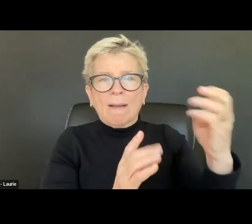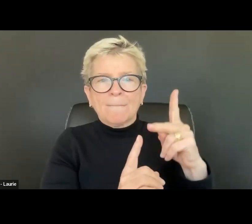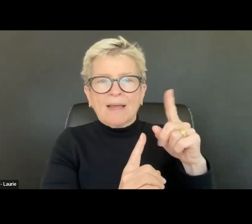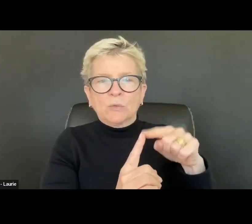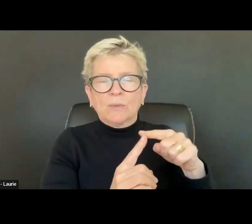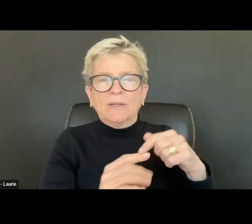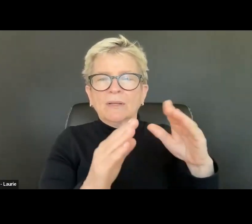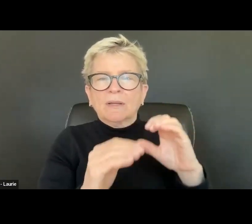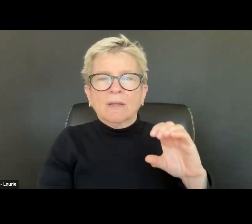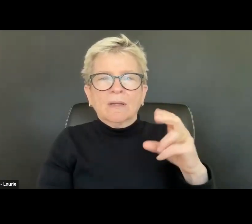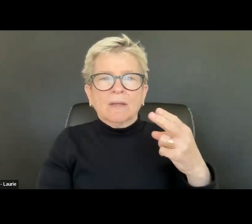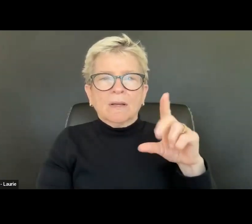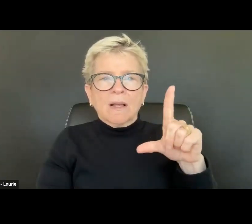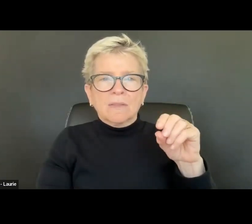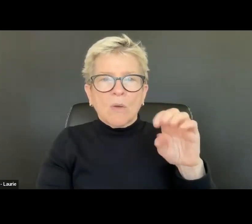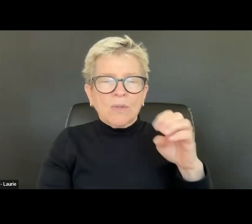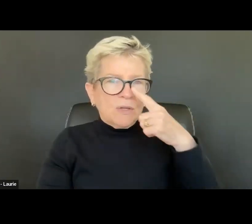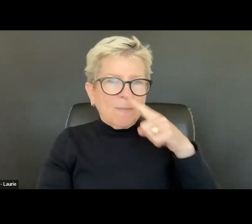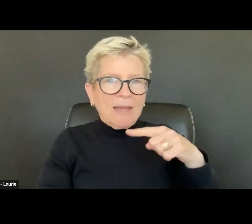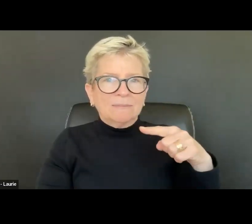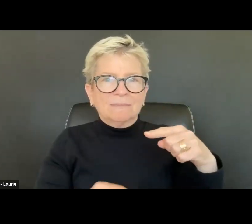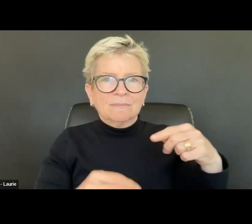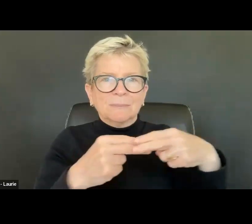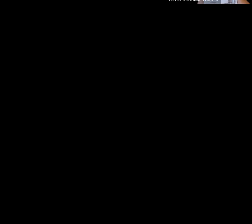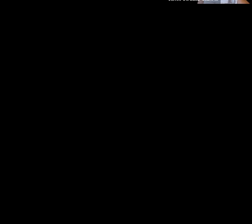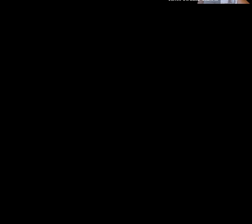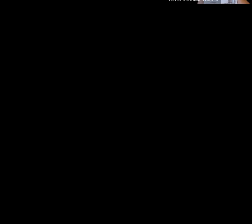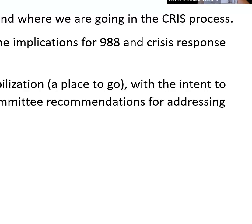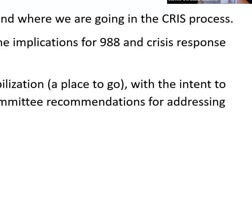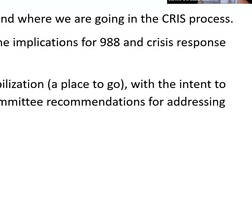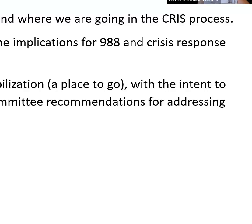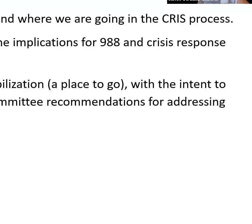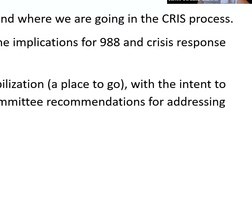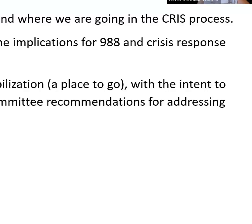that. Chloe, could you put the slides back up on the screen, please?